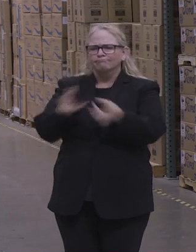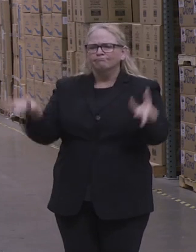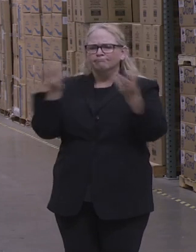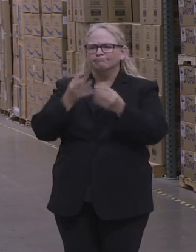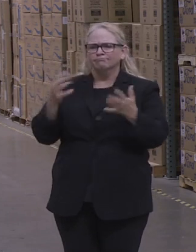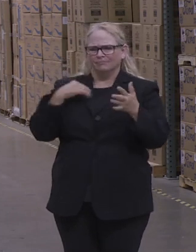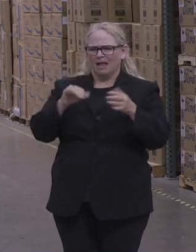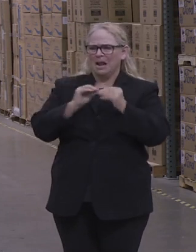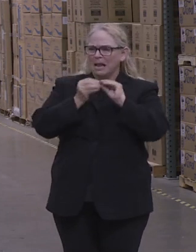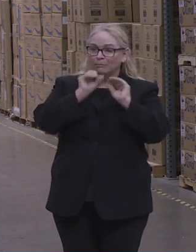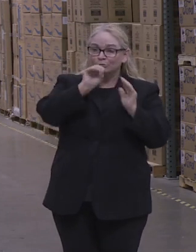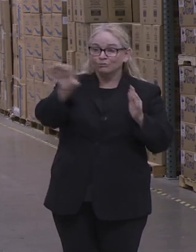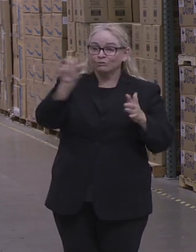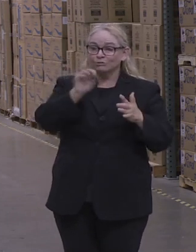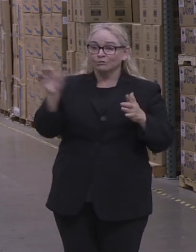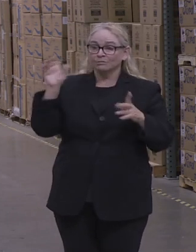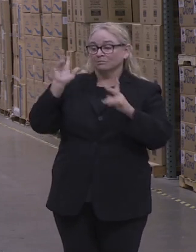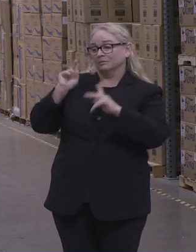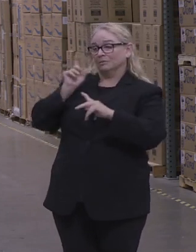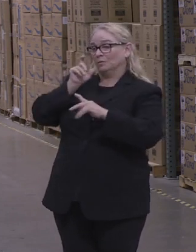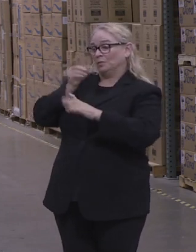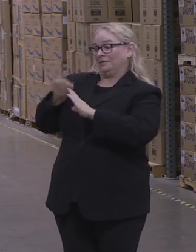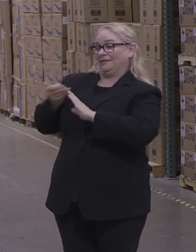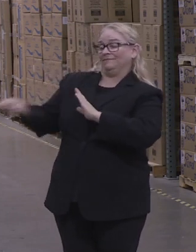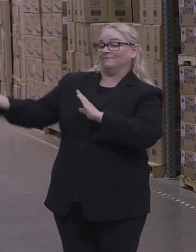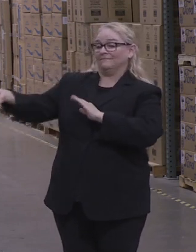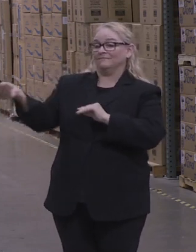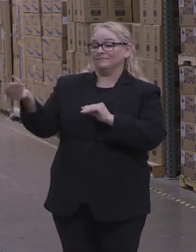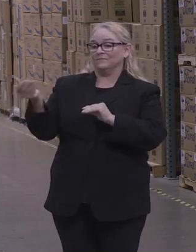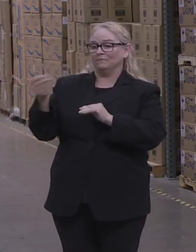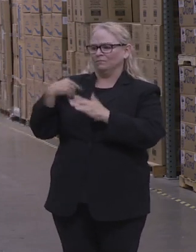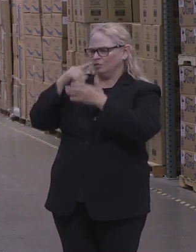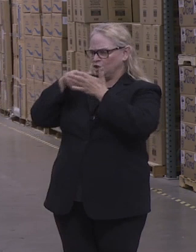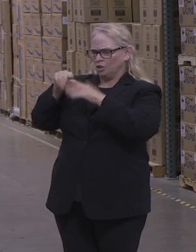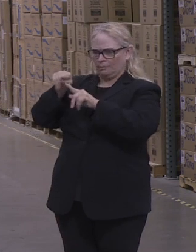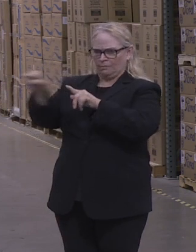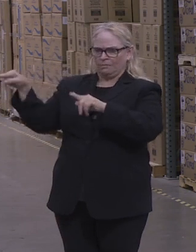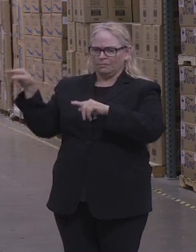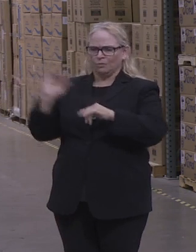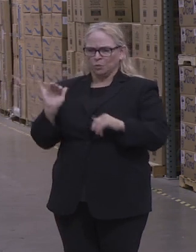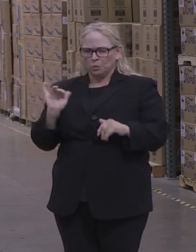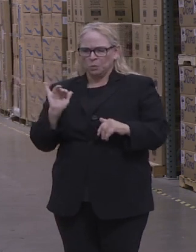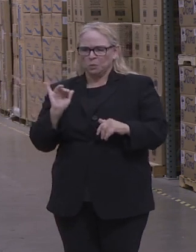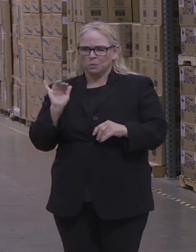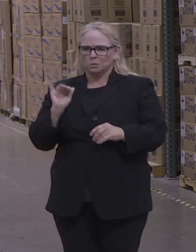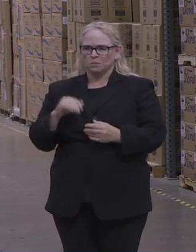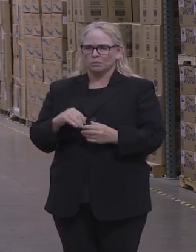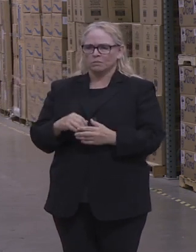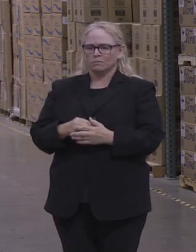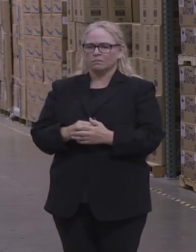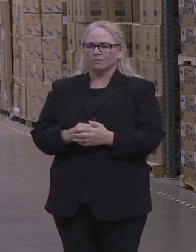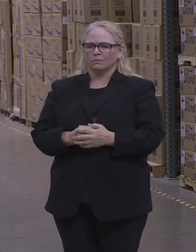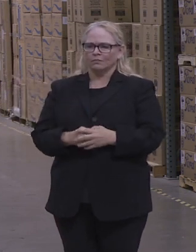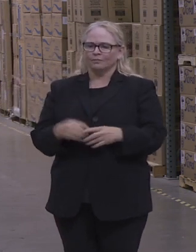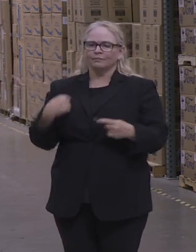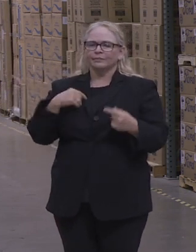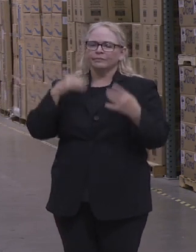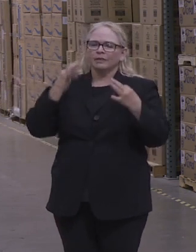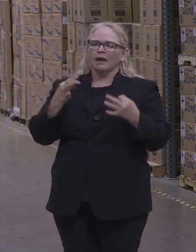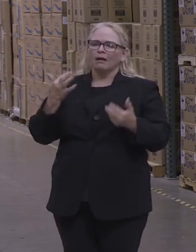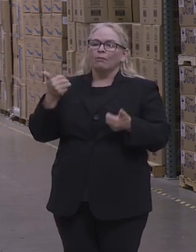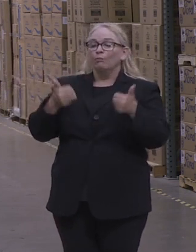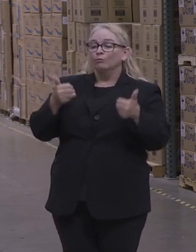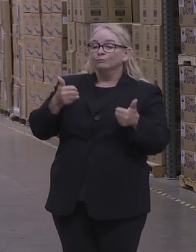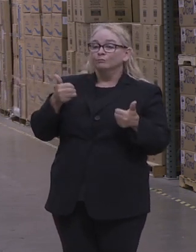state, which we have done, and to move forward to identify key needs as it relates to personnel, part of our